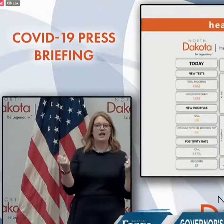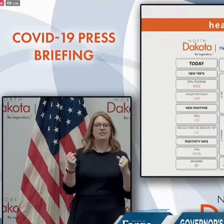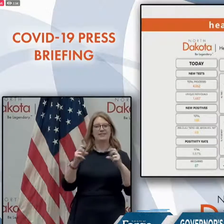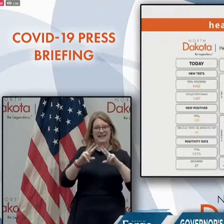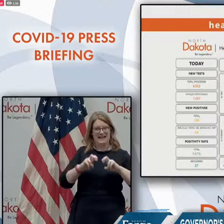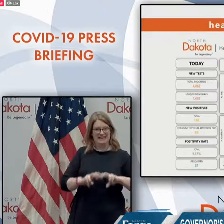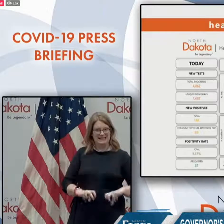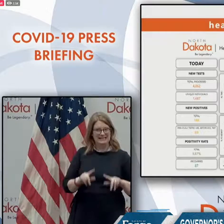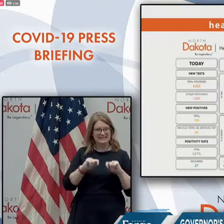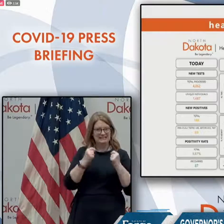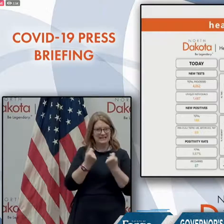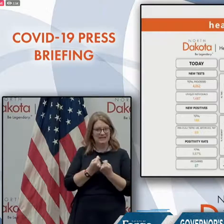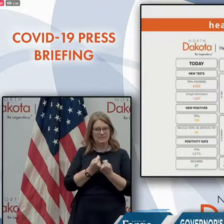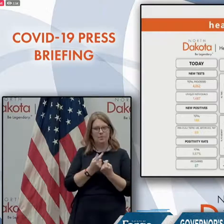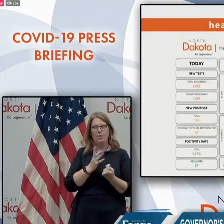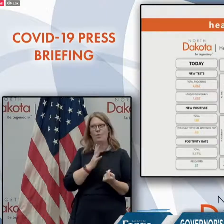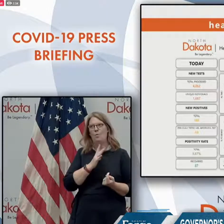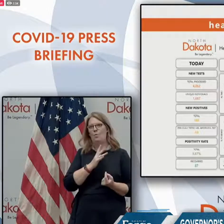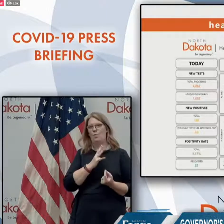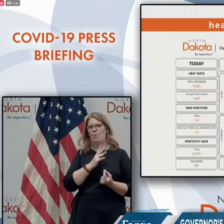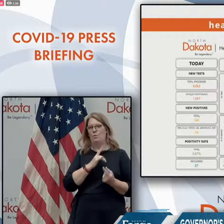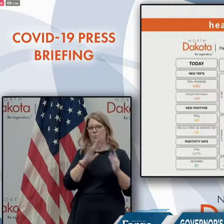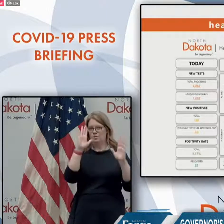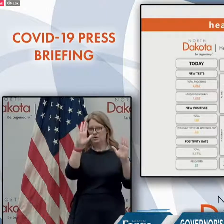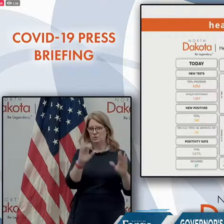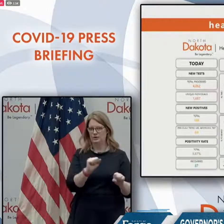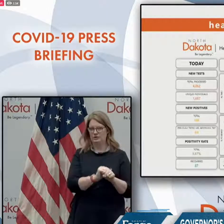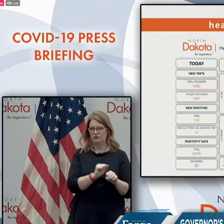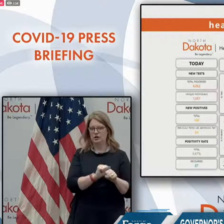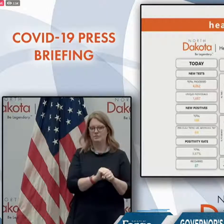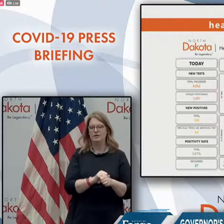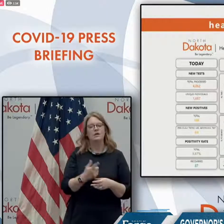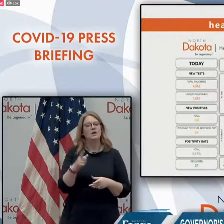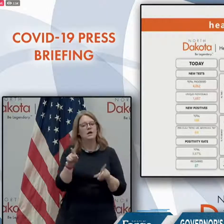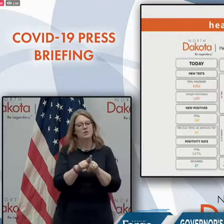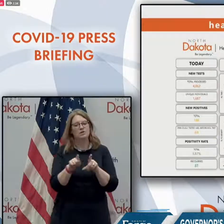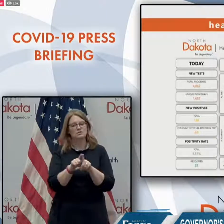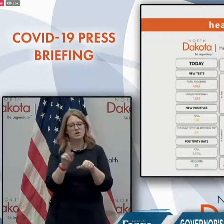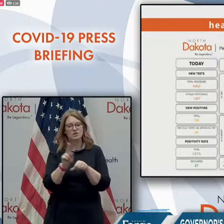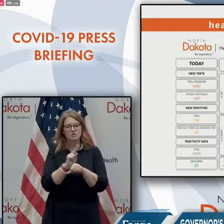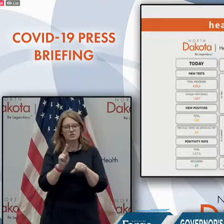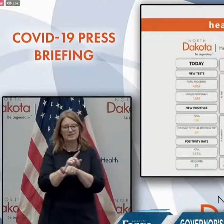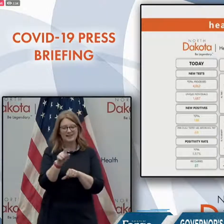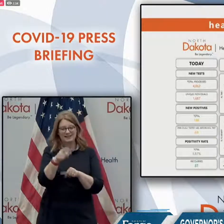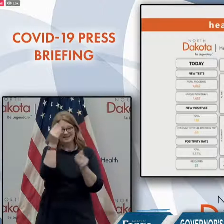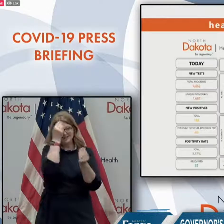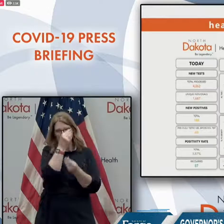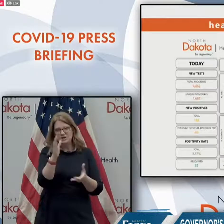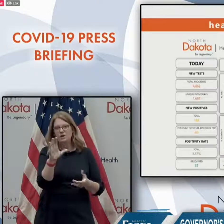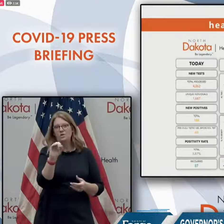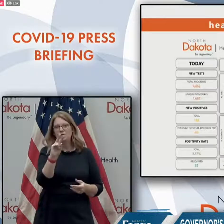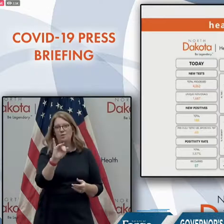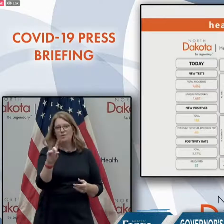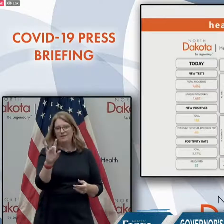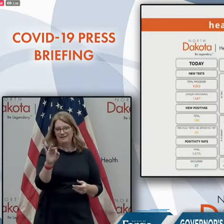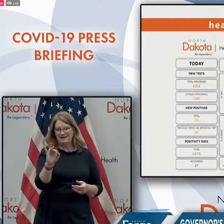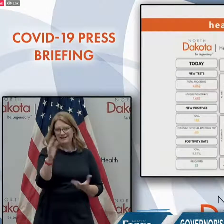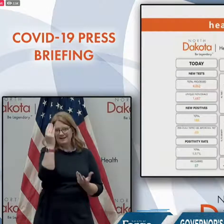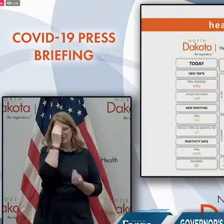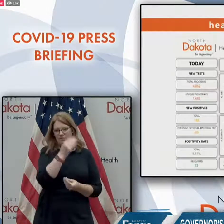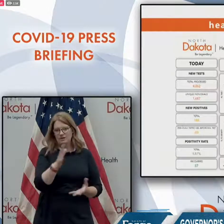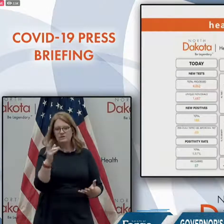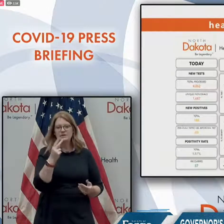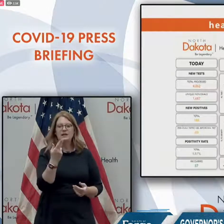analytics team for the great work that they're doing. And again, use it as your clearinghouse for COVID-19 information in North Dakota. And again, check it